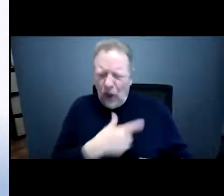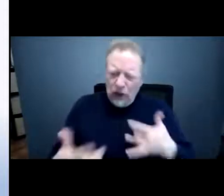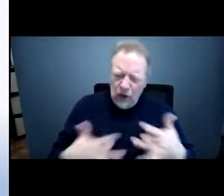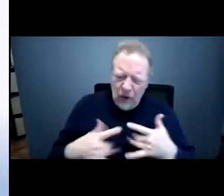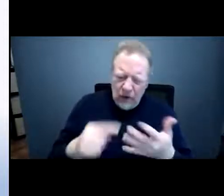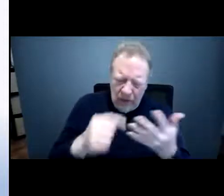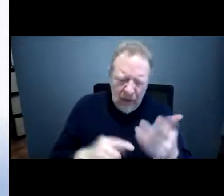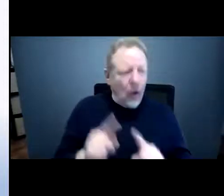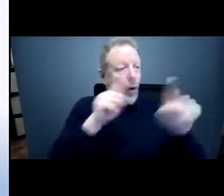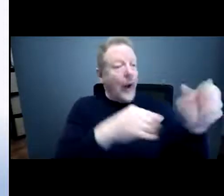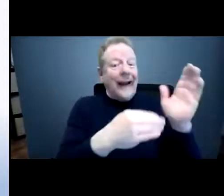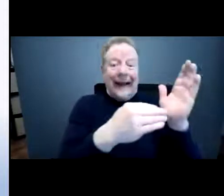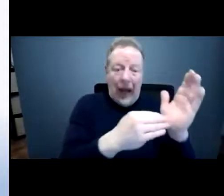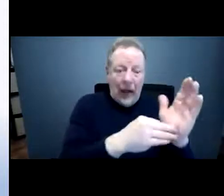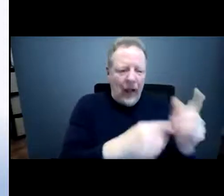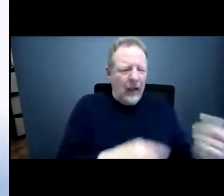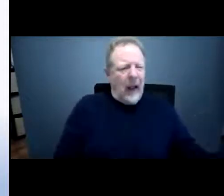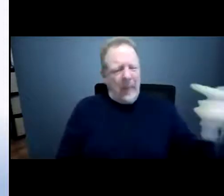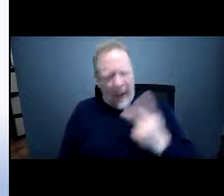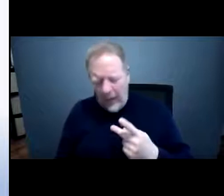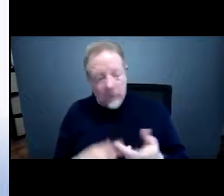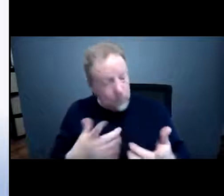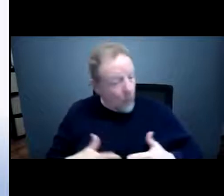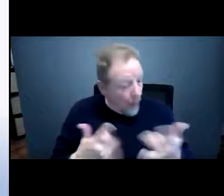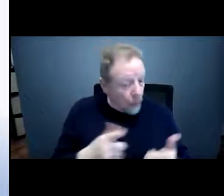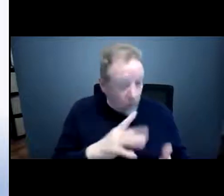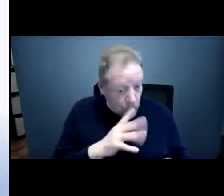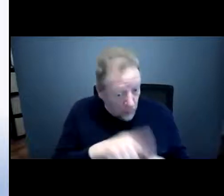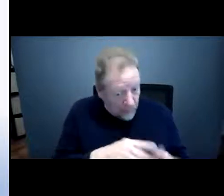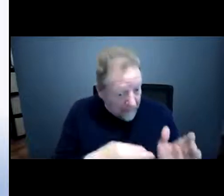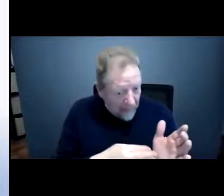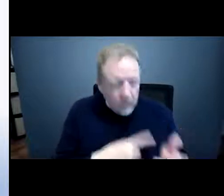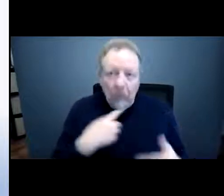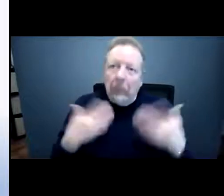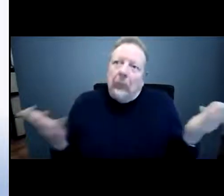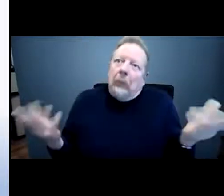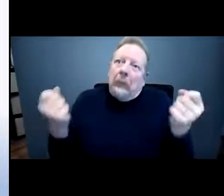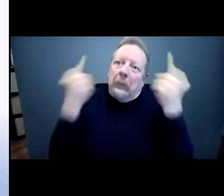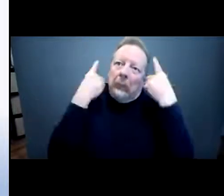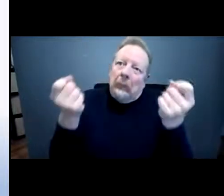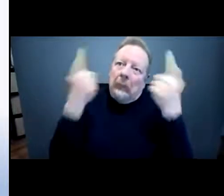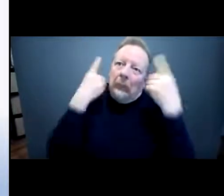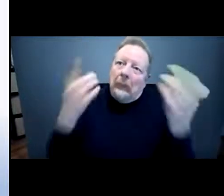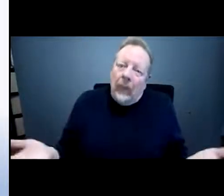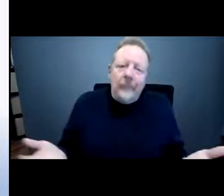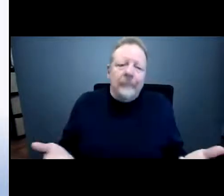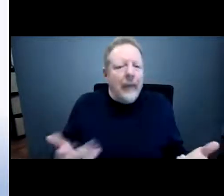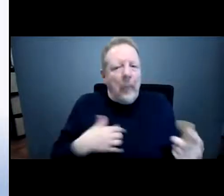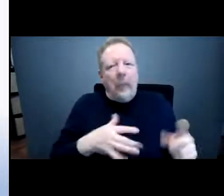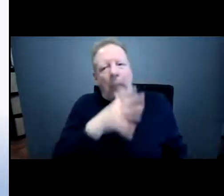the doctor, they come back, and I ask them what happened, and they have no idea. So they said, yep, my mom and my dad just talked to the